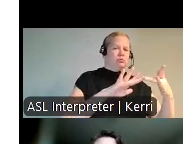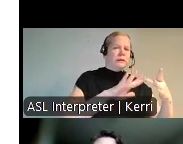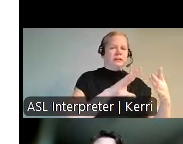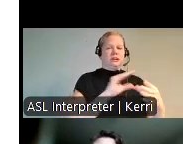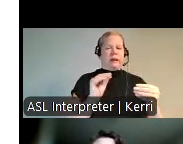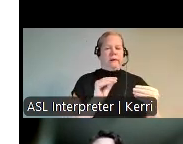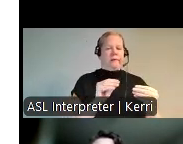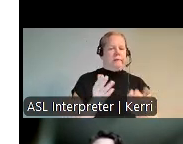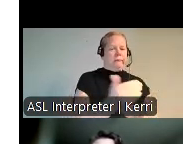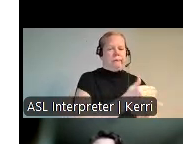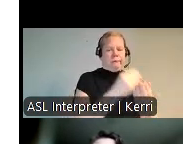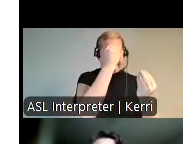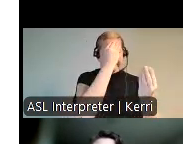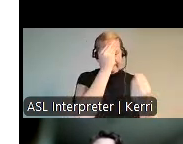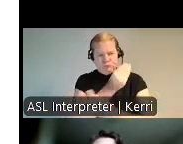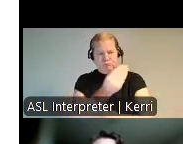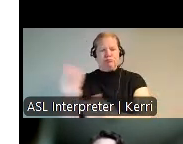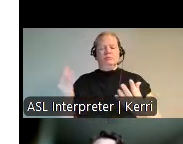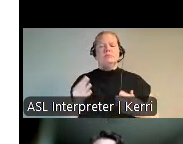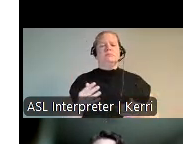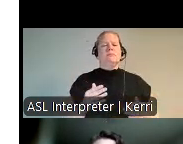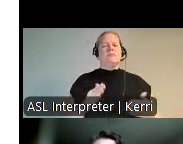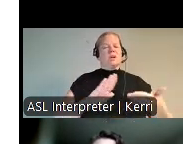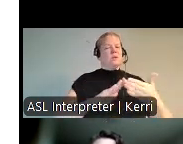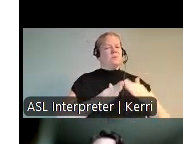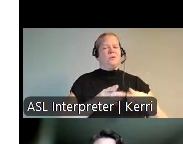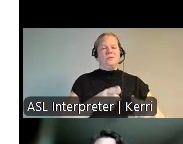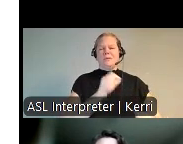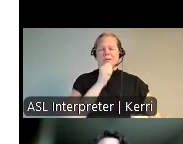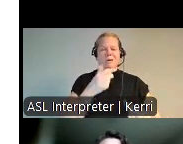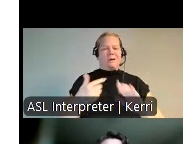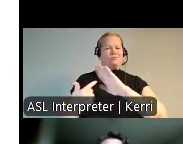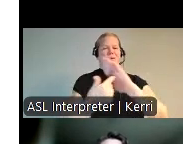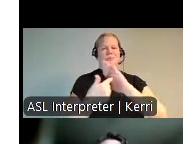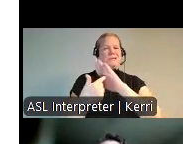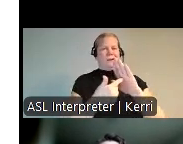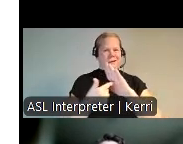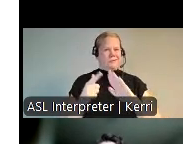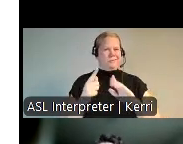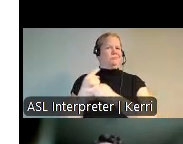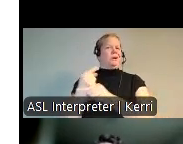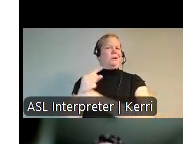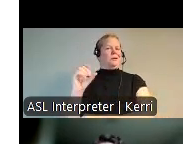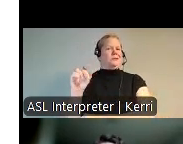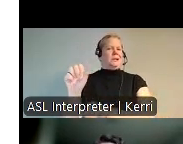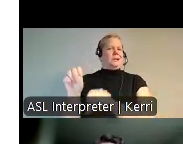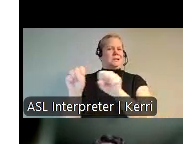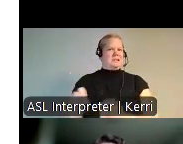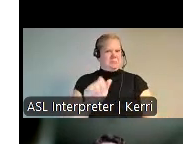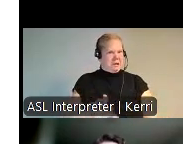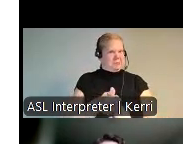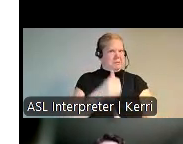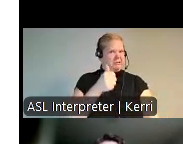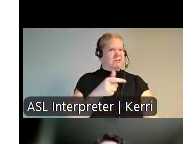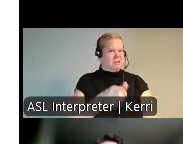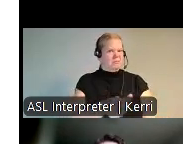And we are centering communities that are often underrepresented in data systems and most impacted by health